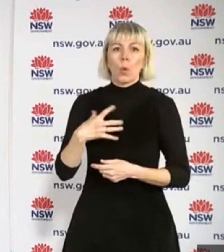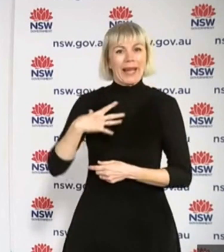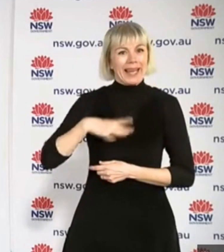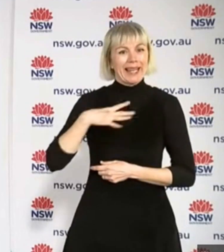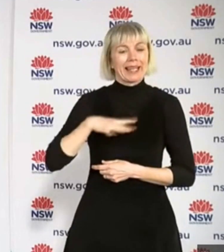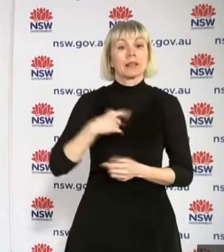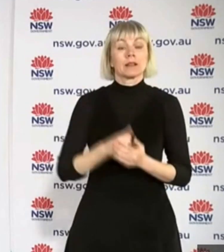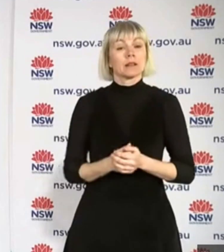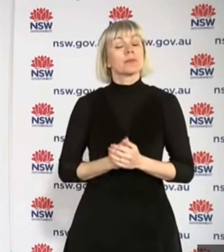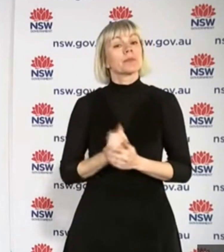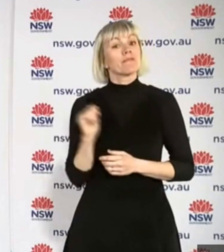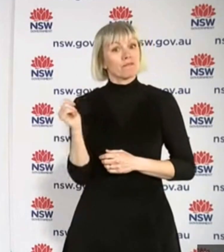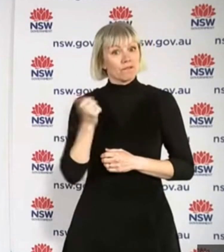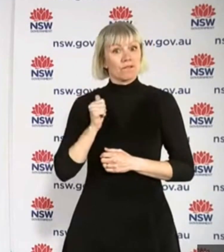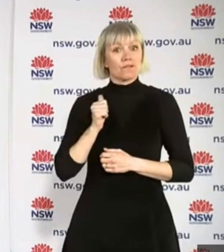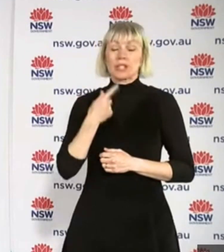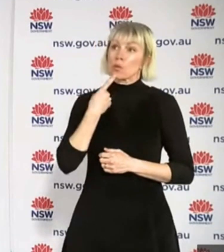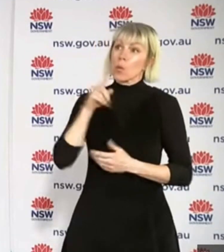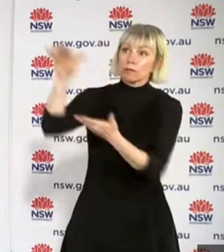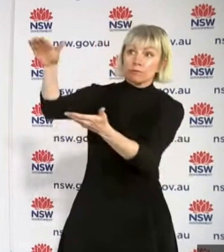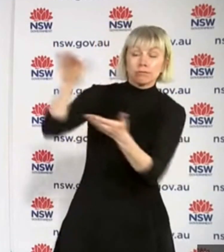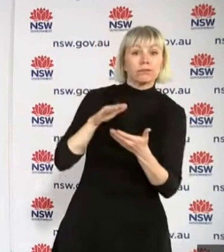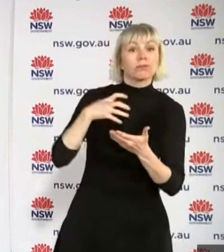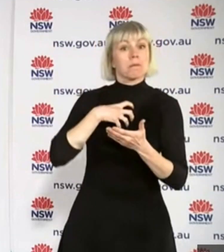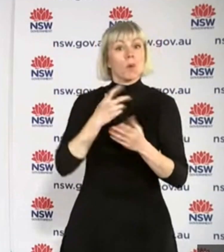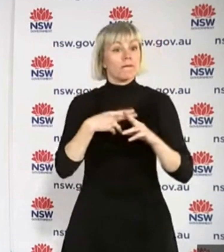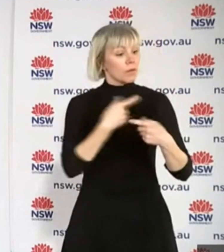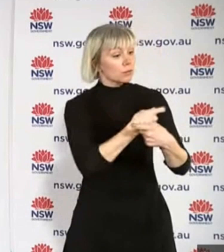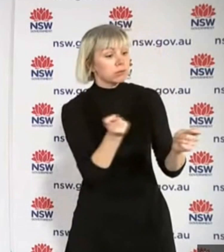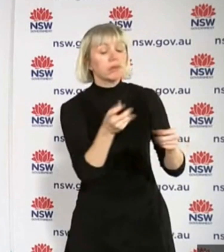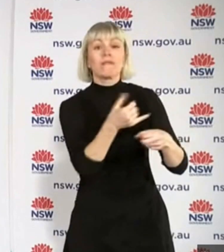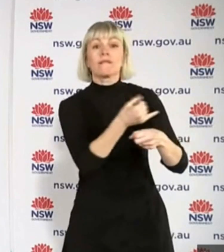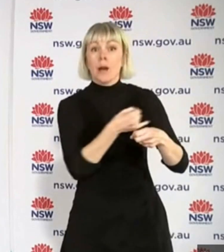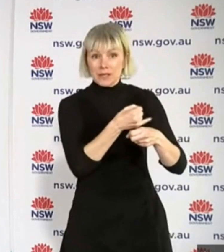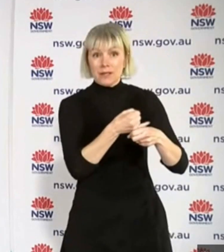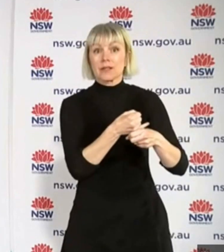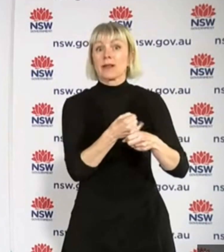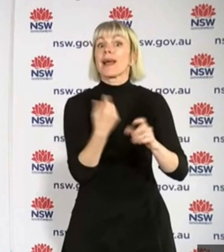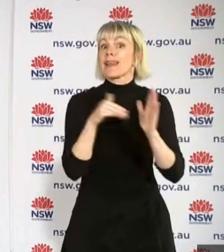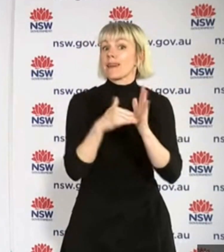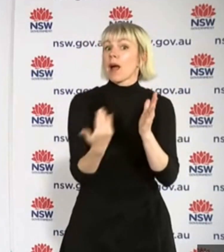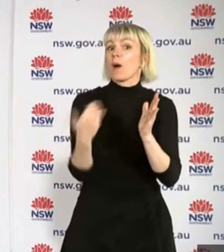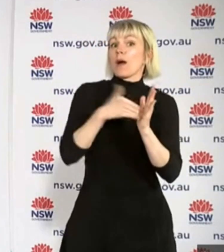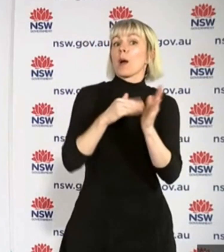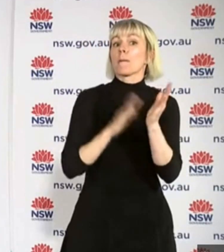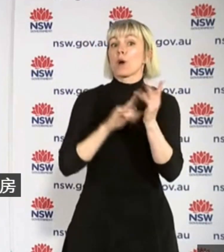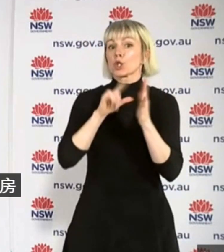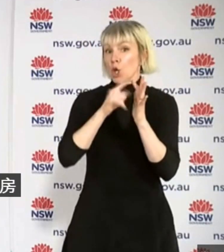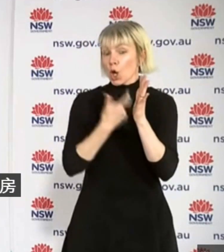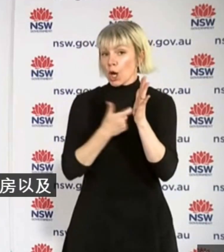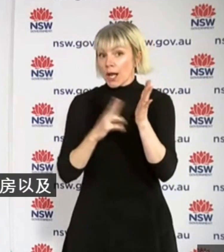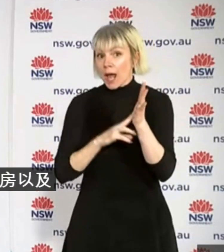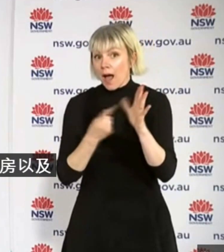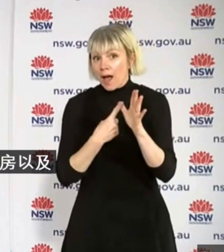has increased through pharmacies with access to Moderna as well as AstraZeneca, and